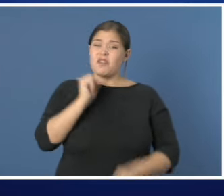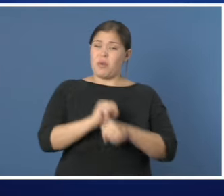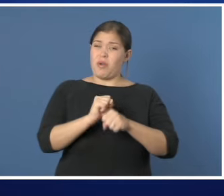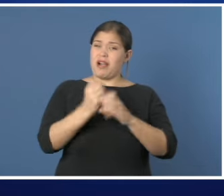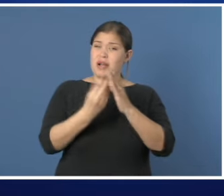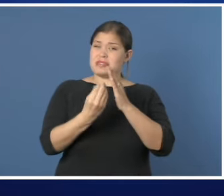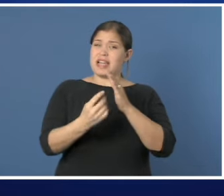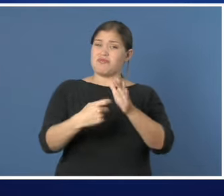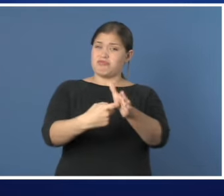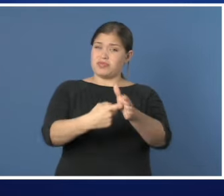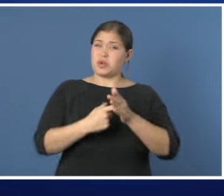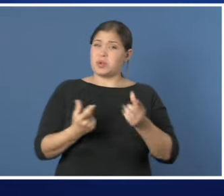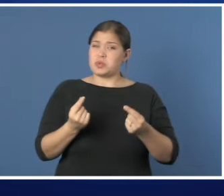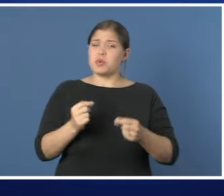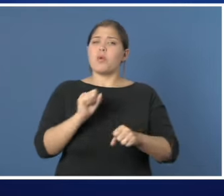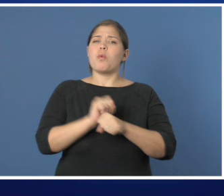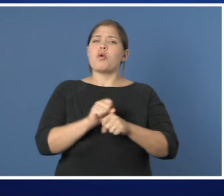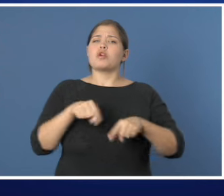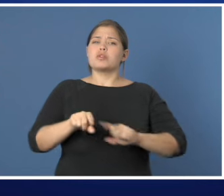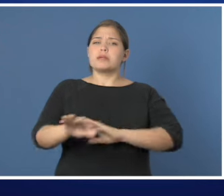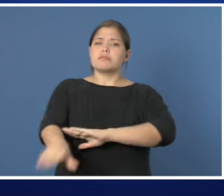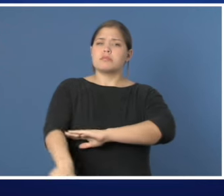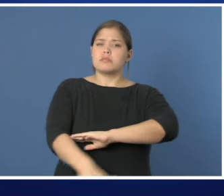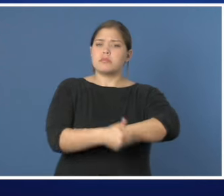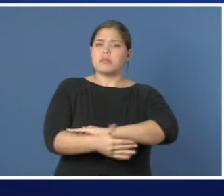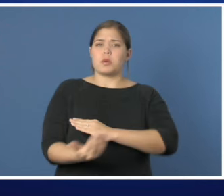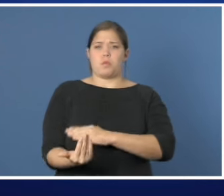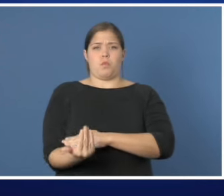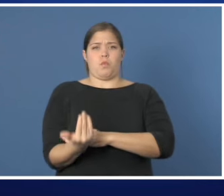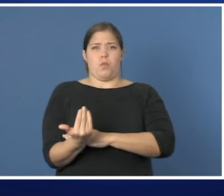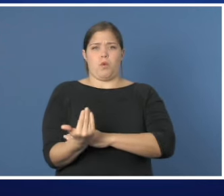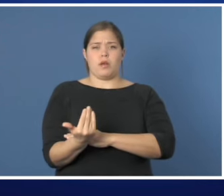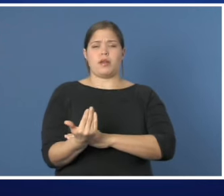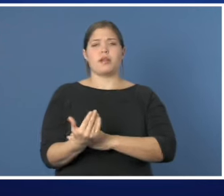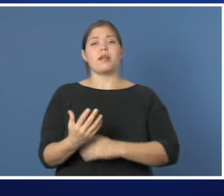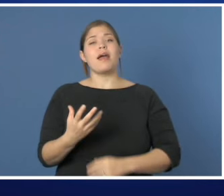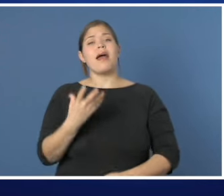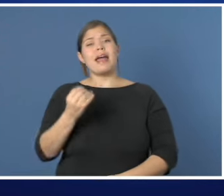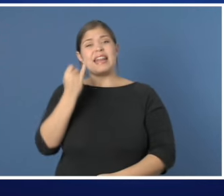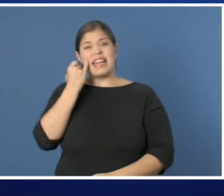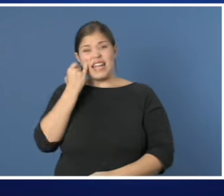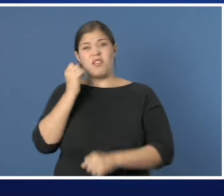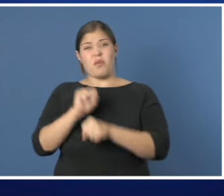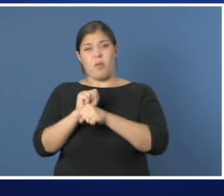Use a buddy system when working in extreme heat and take frequent breaks.